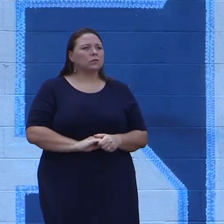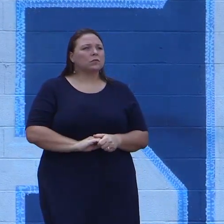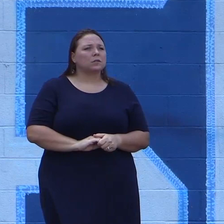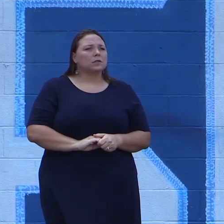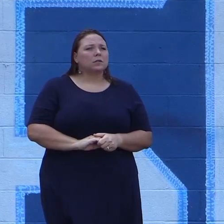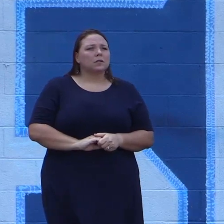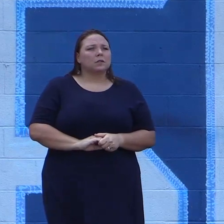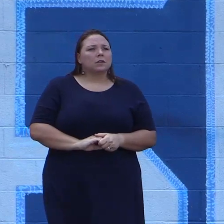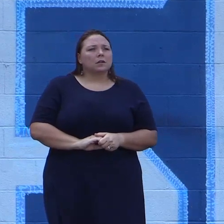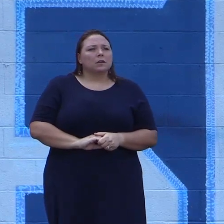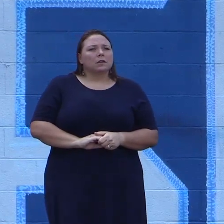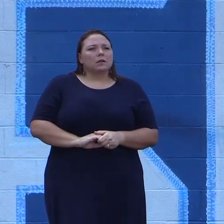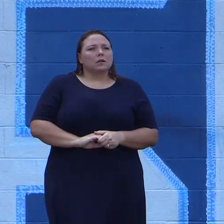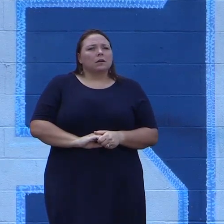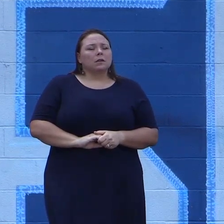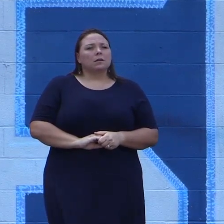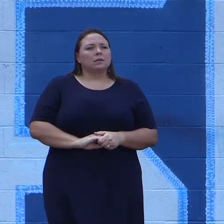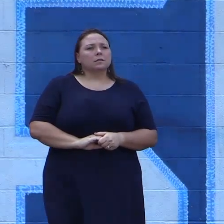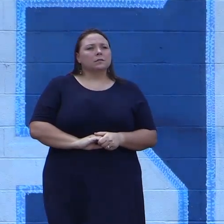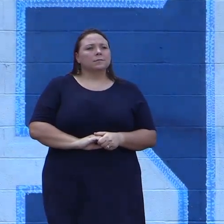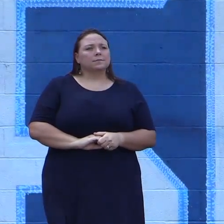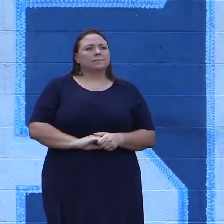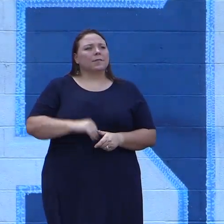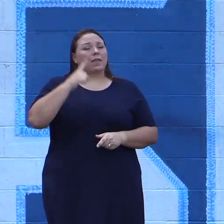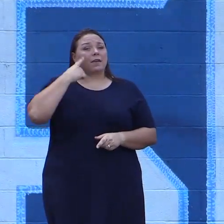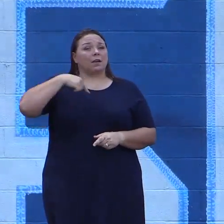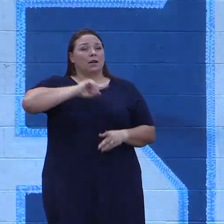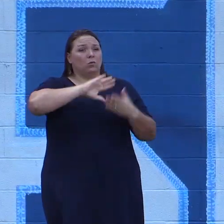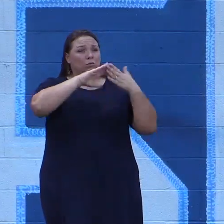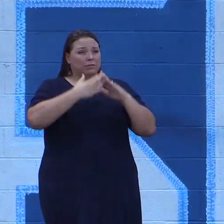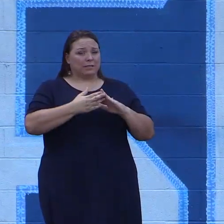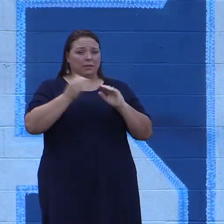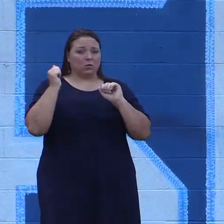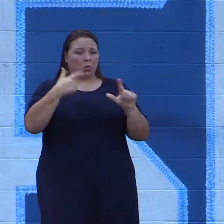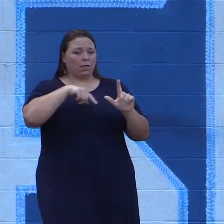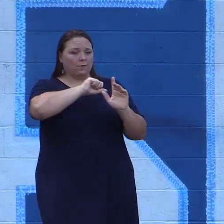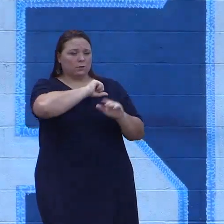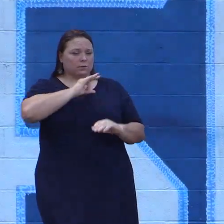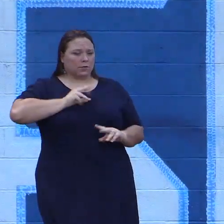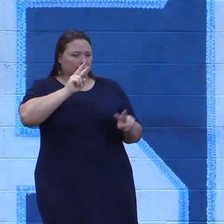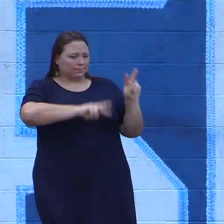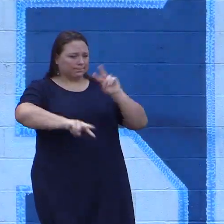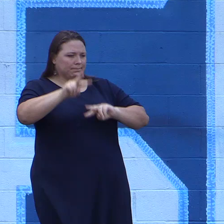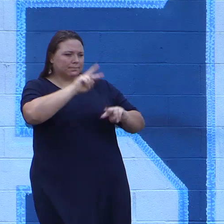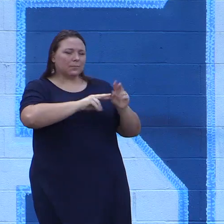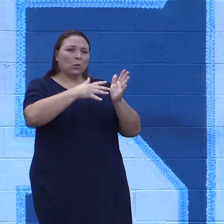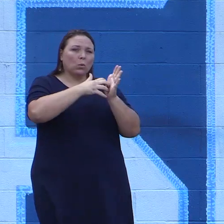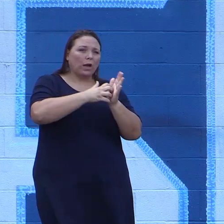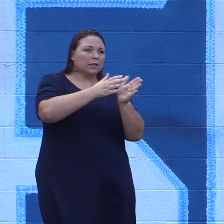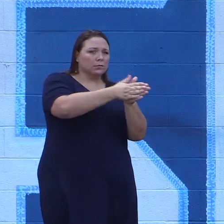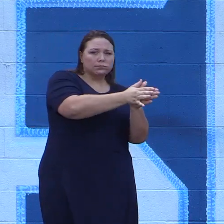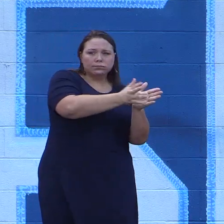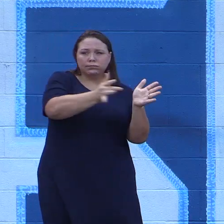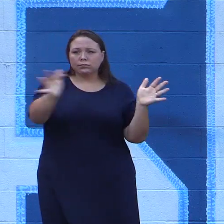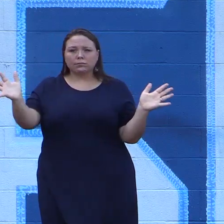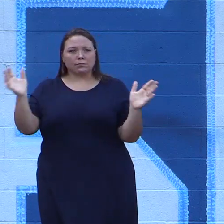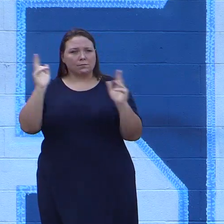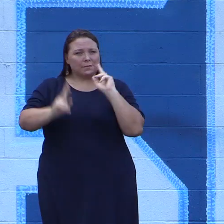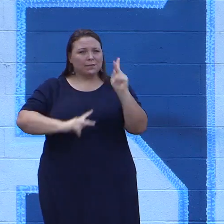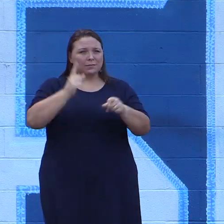so I think we as a city, every step, we look at vulnerabilities across the population, right?